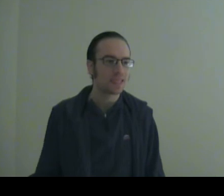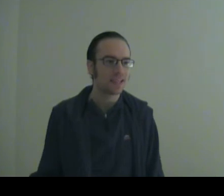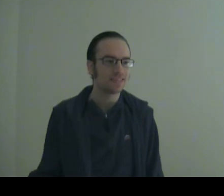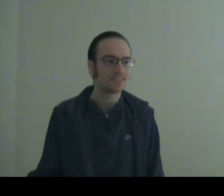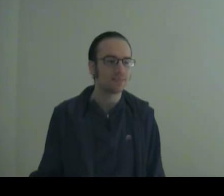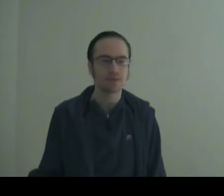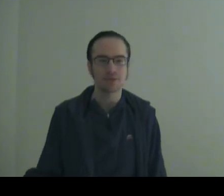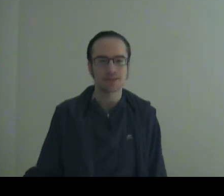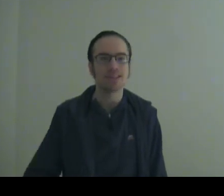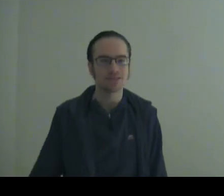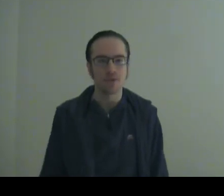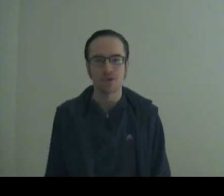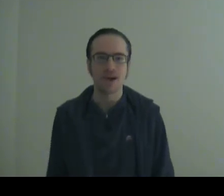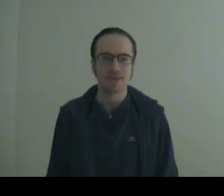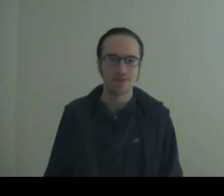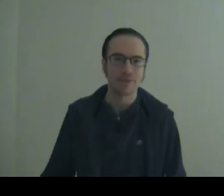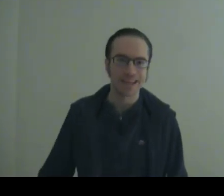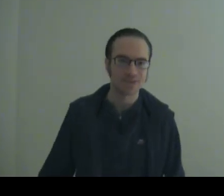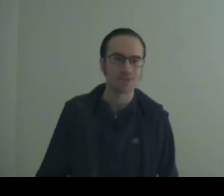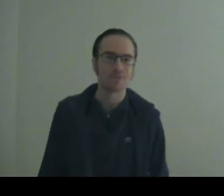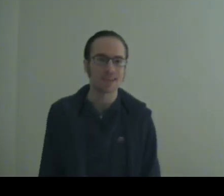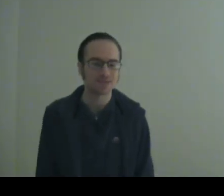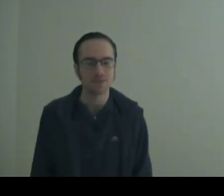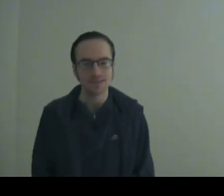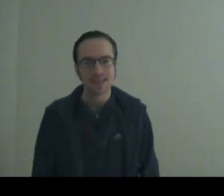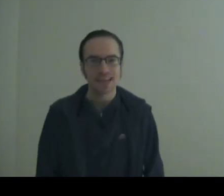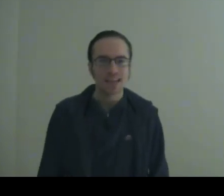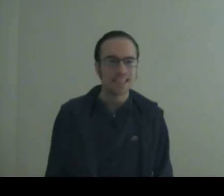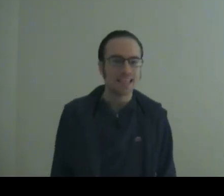is because he and his girlfriend are having a fight or something, so yeah.